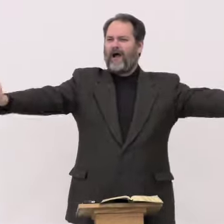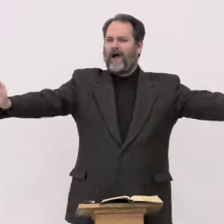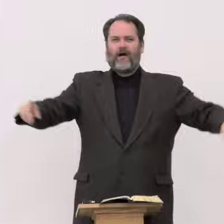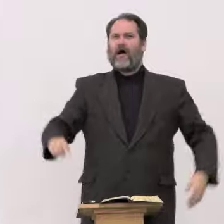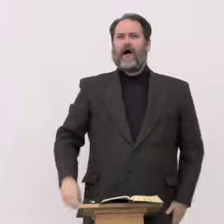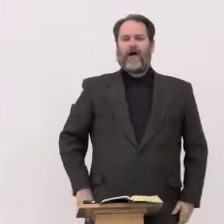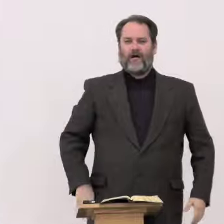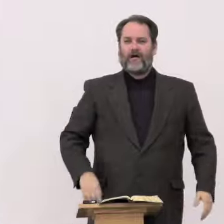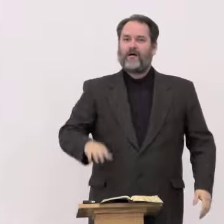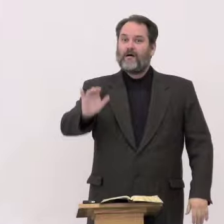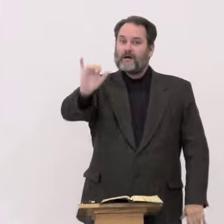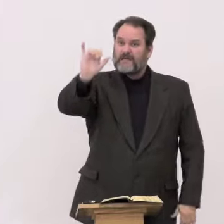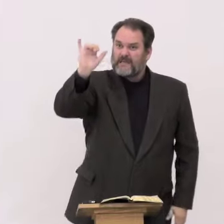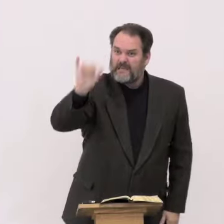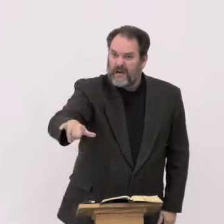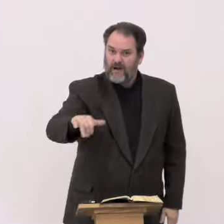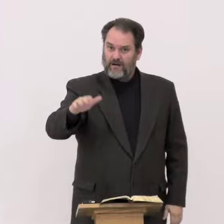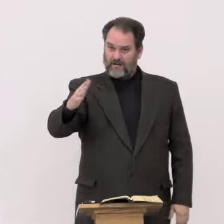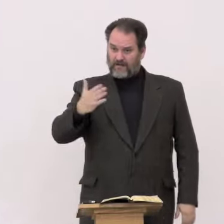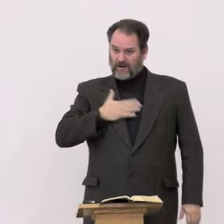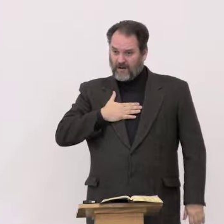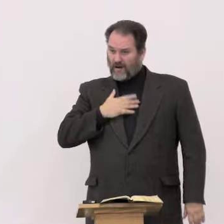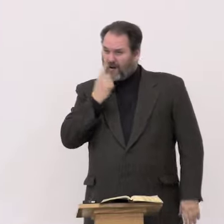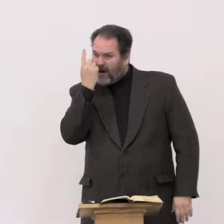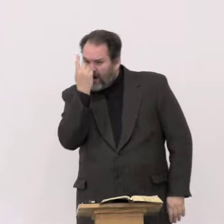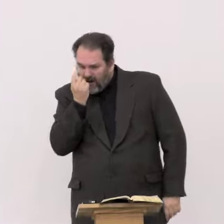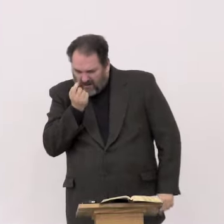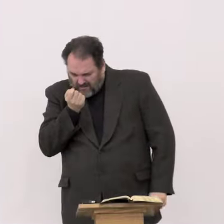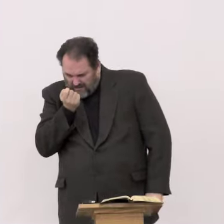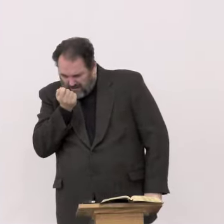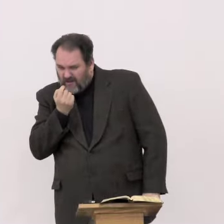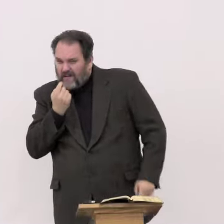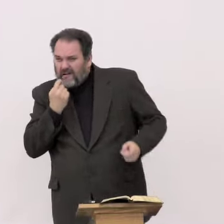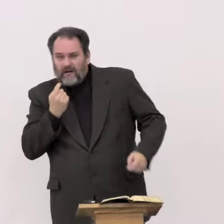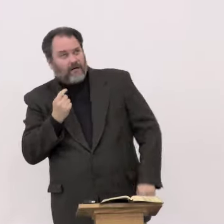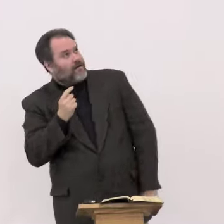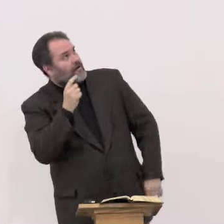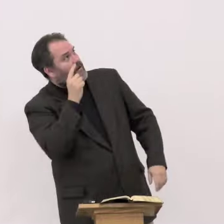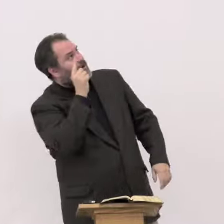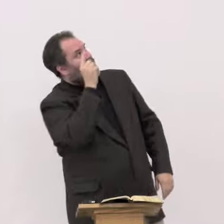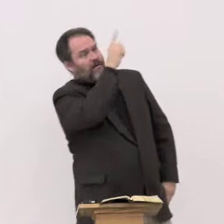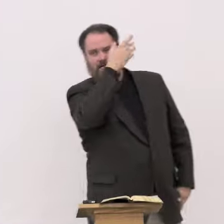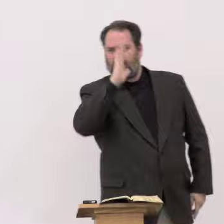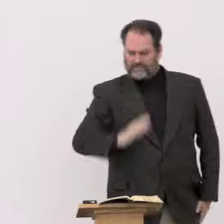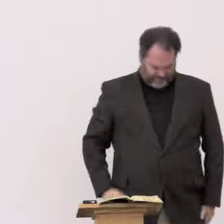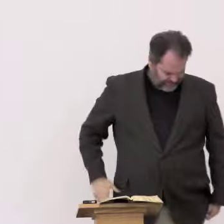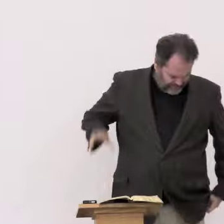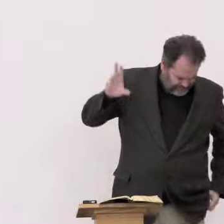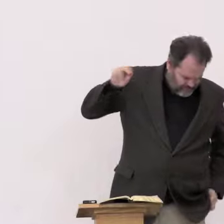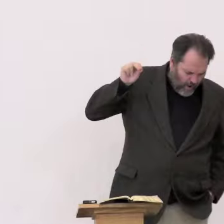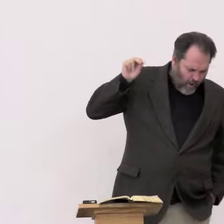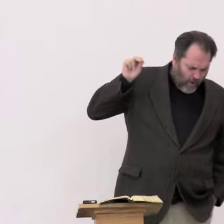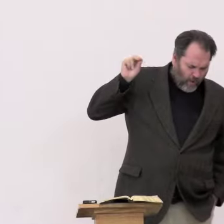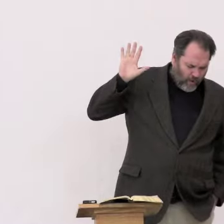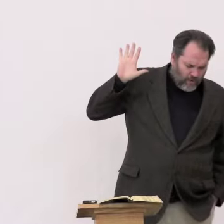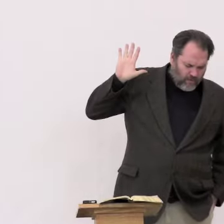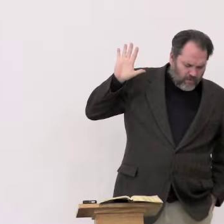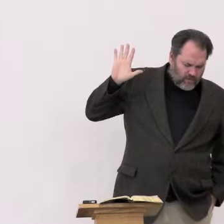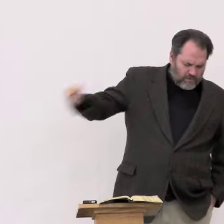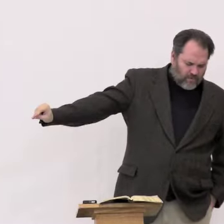People think, oh, it's just a small little drop. See, that's just like with the real life, whenever you sin,